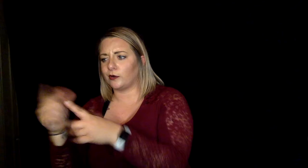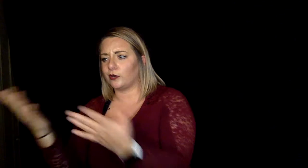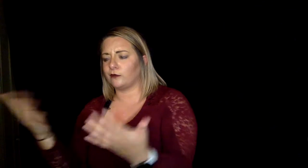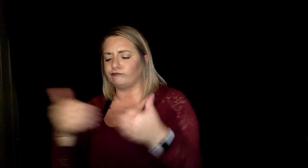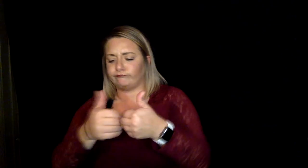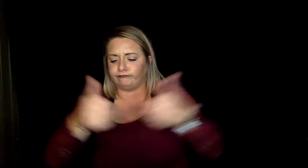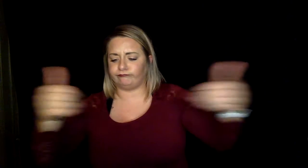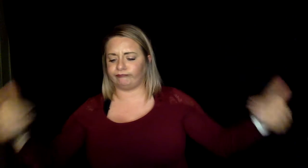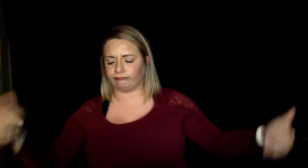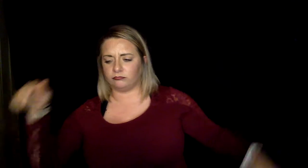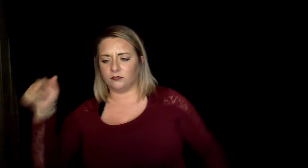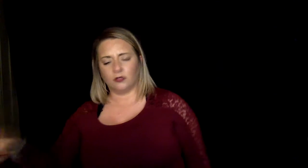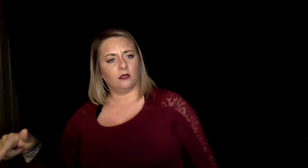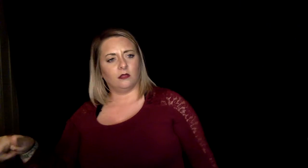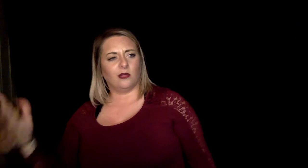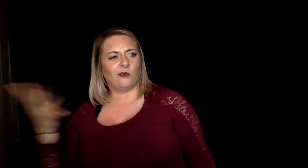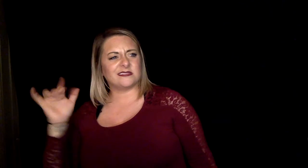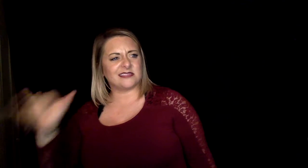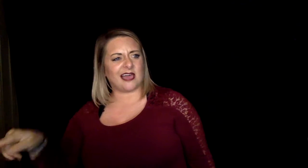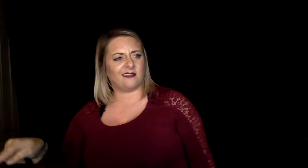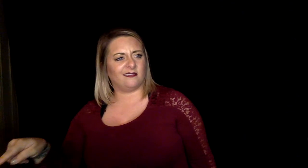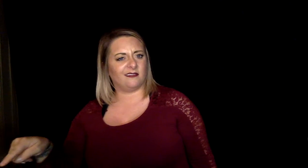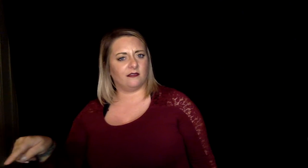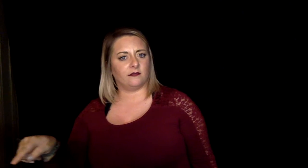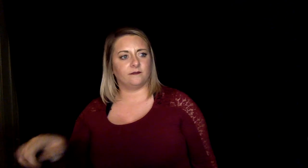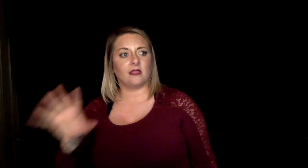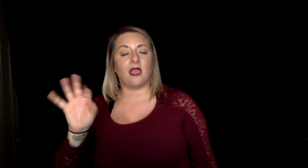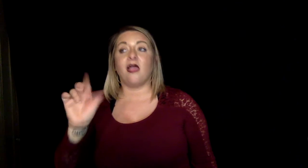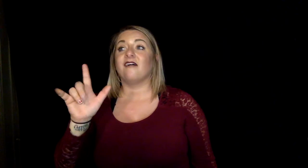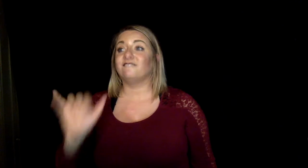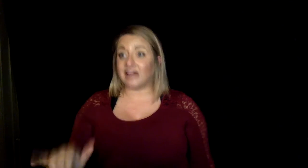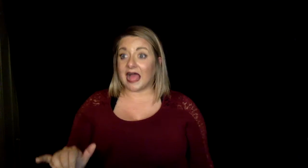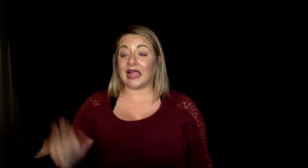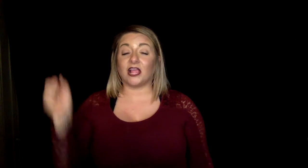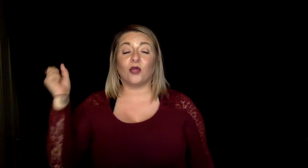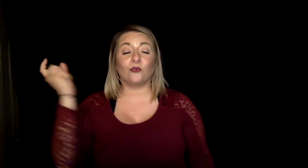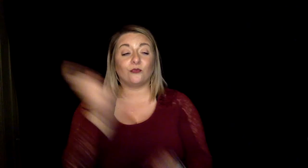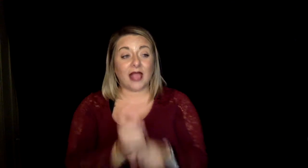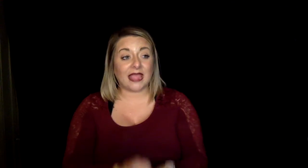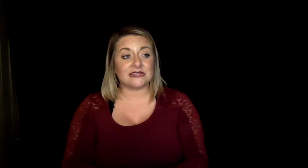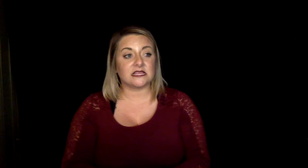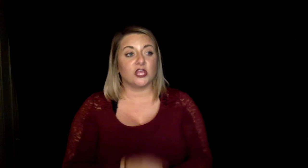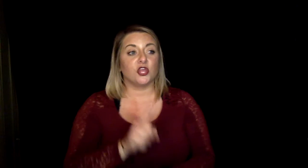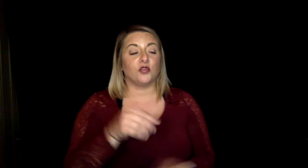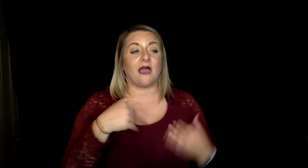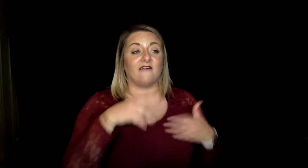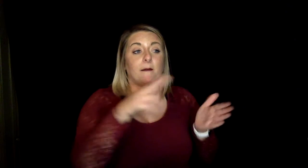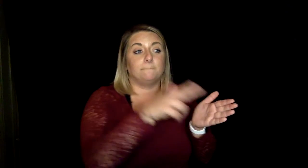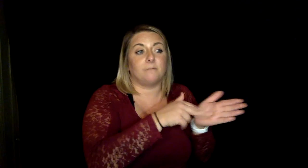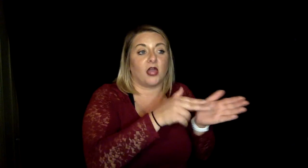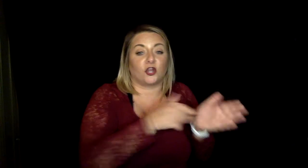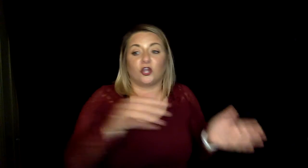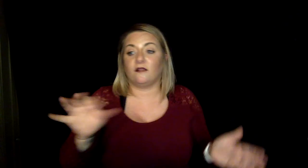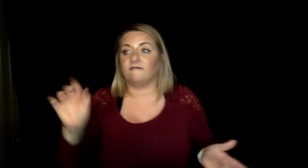word, what's that? Fly. Right. You have butter,